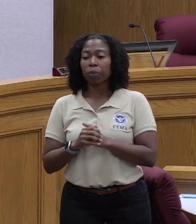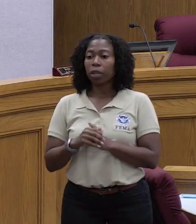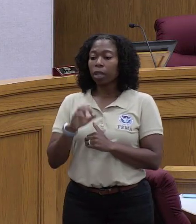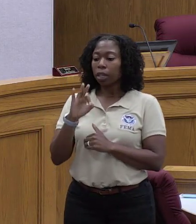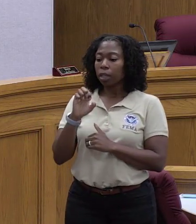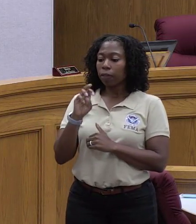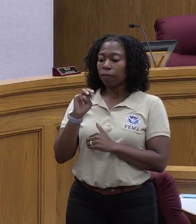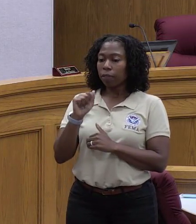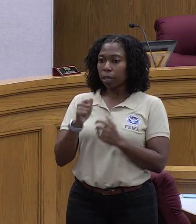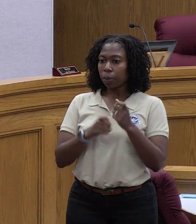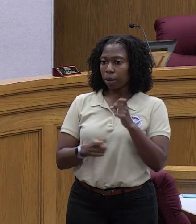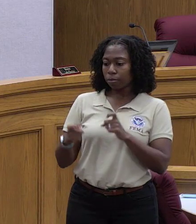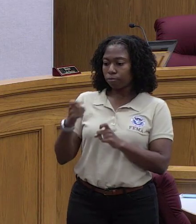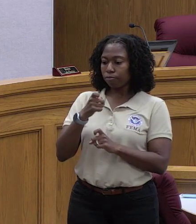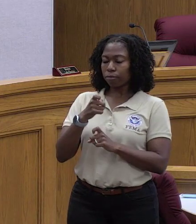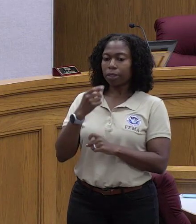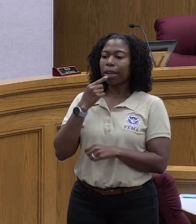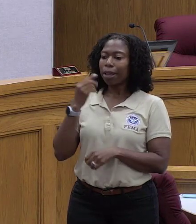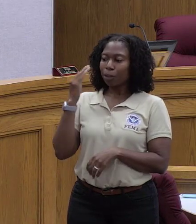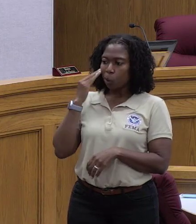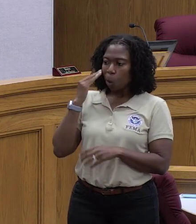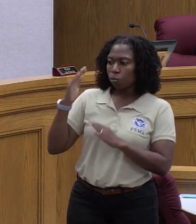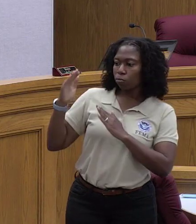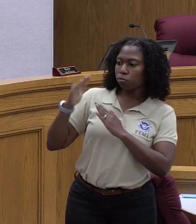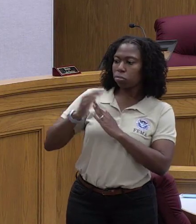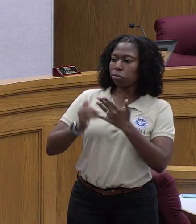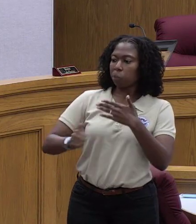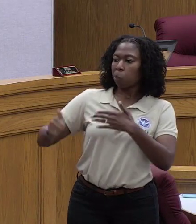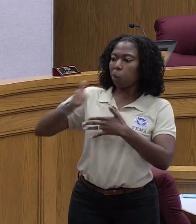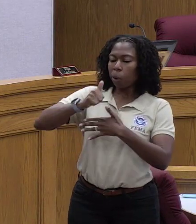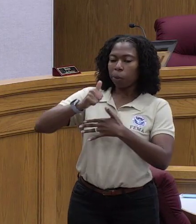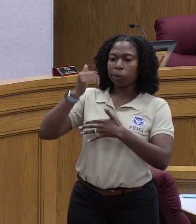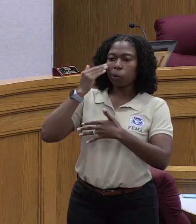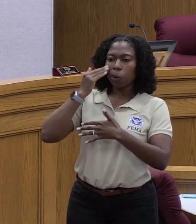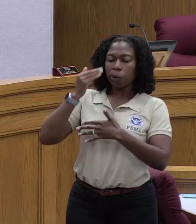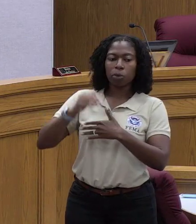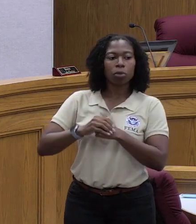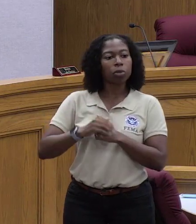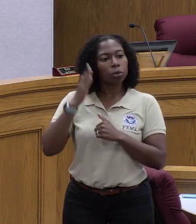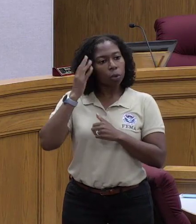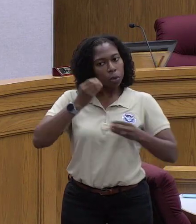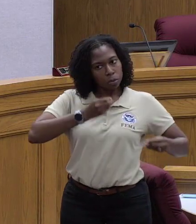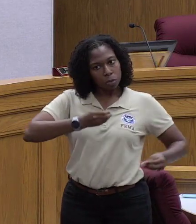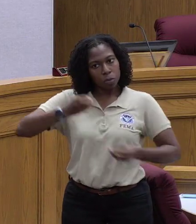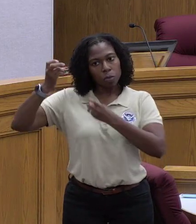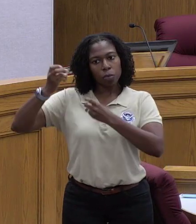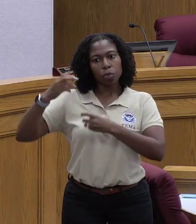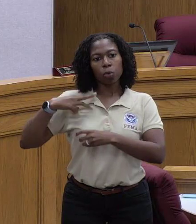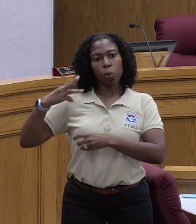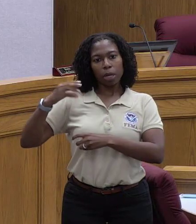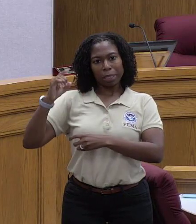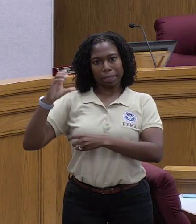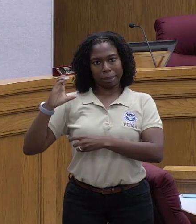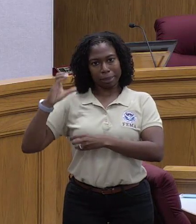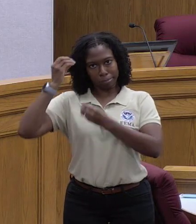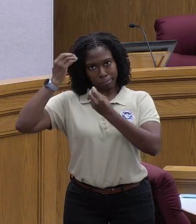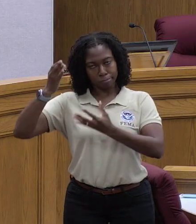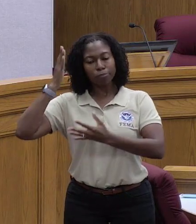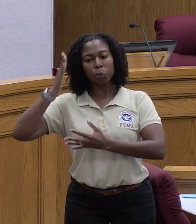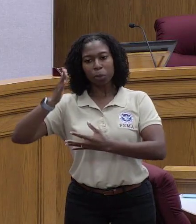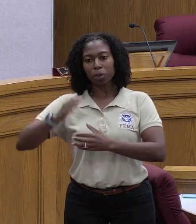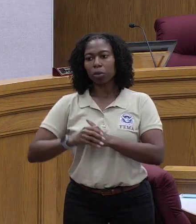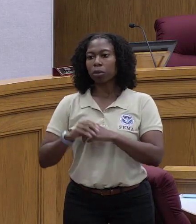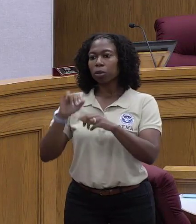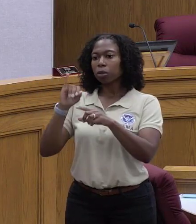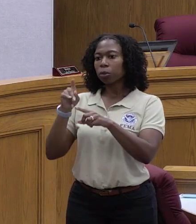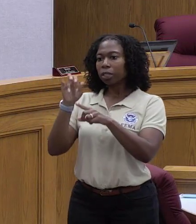top issue. He's going to bring that back to Washington with him, and I'm sure Jerry or one of the others might want to comment